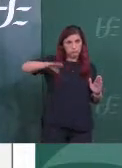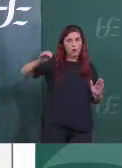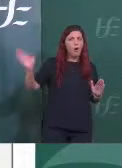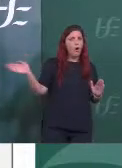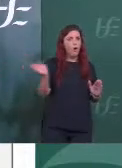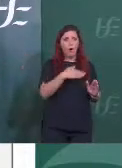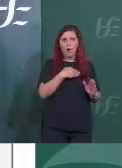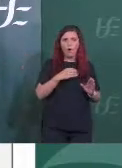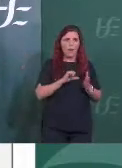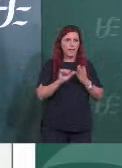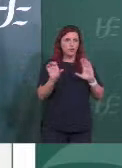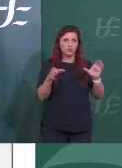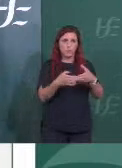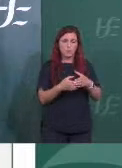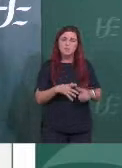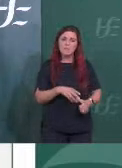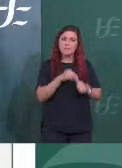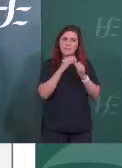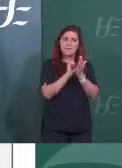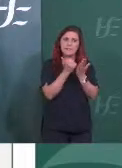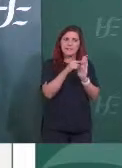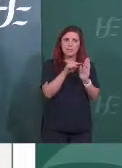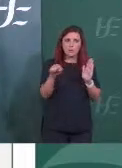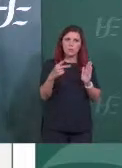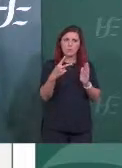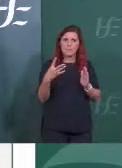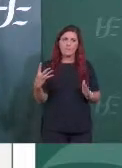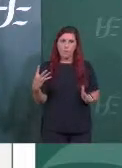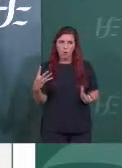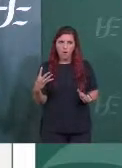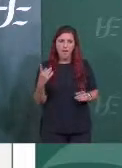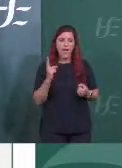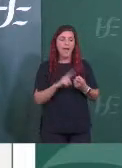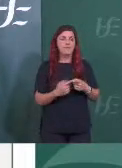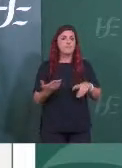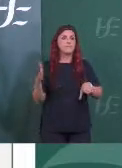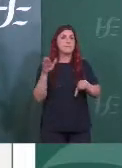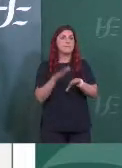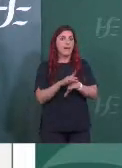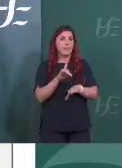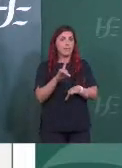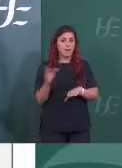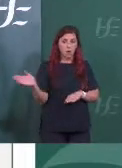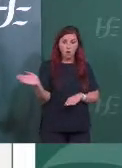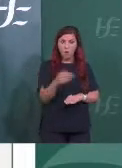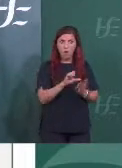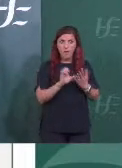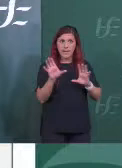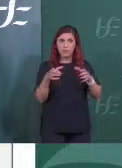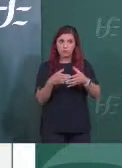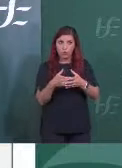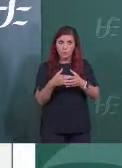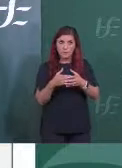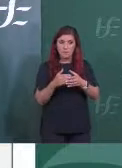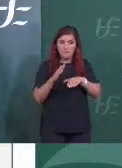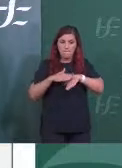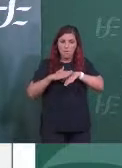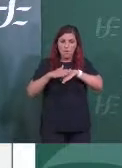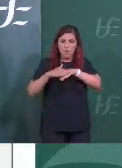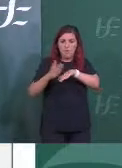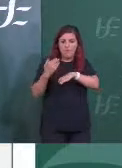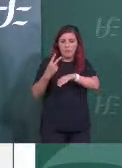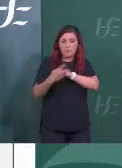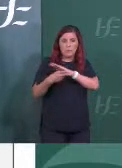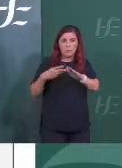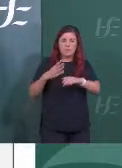this already. And deaths in all age groups have significantly increased in the past 2 weeks, particularly in the over 75 cohort at a faster rate.